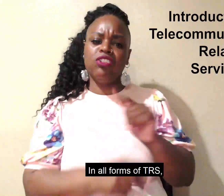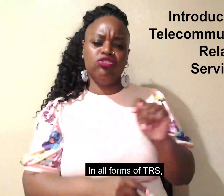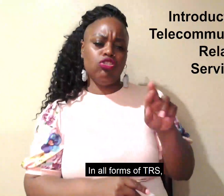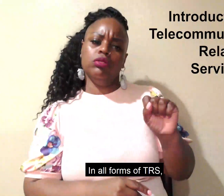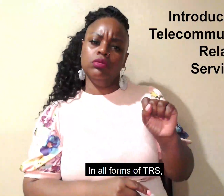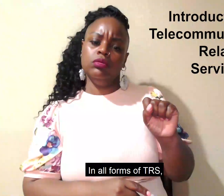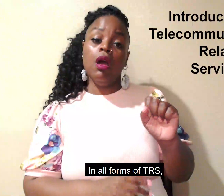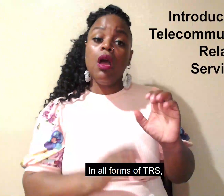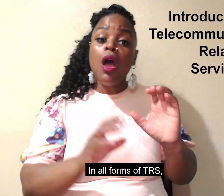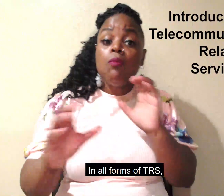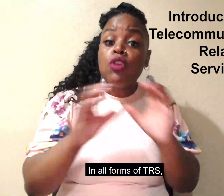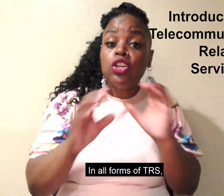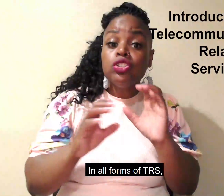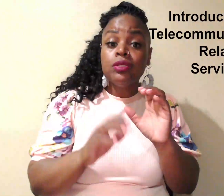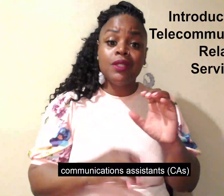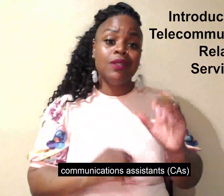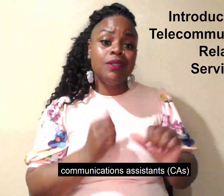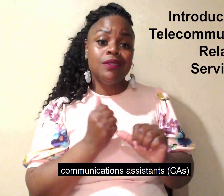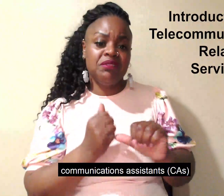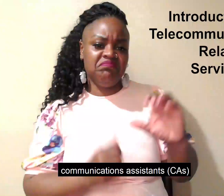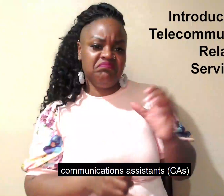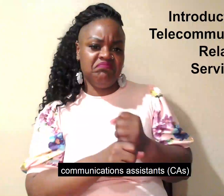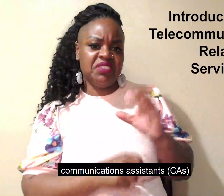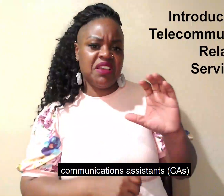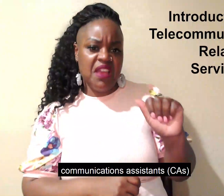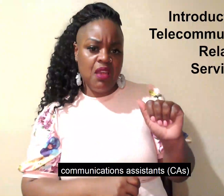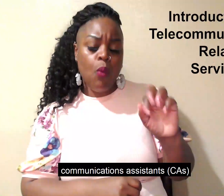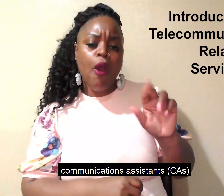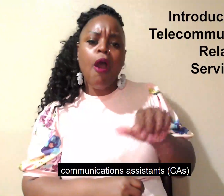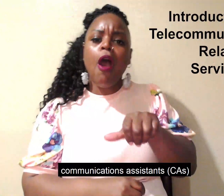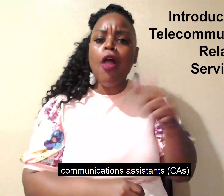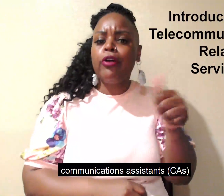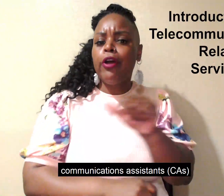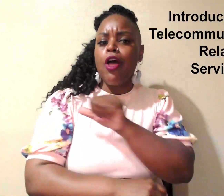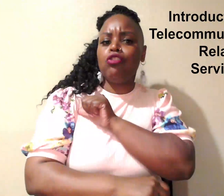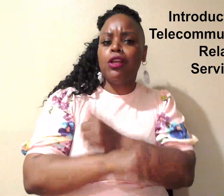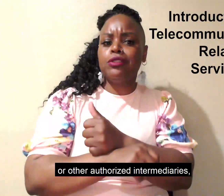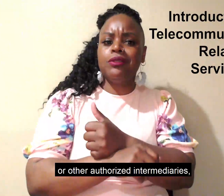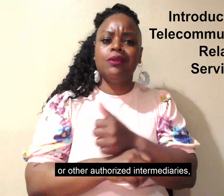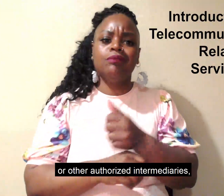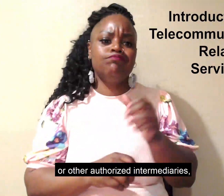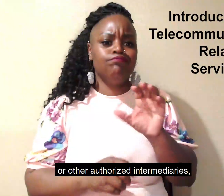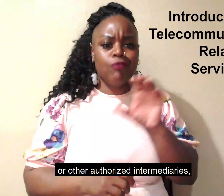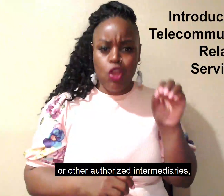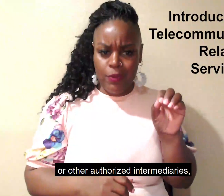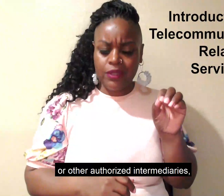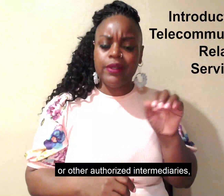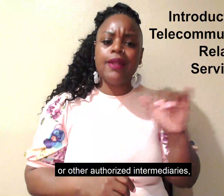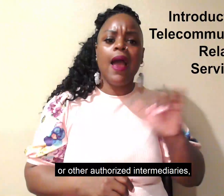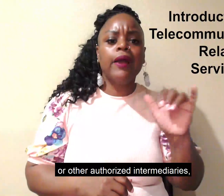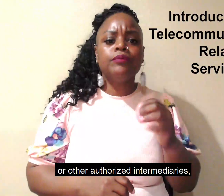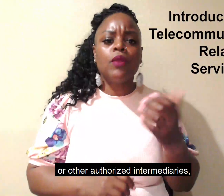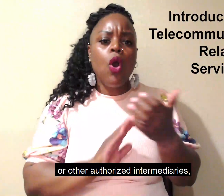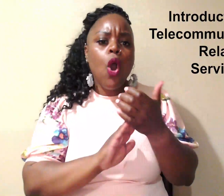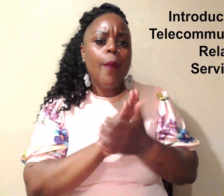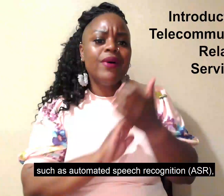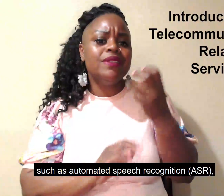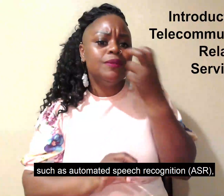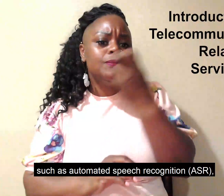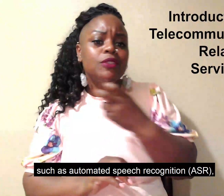all forms of TRS, communications assistants, CAs, or other authorized intermediaries, such as